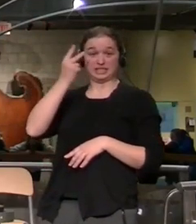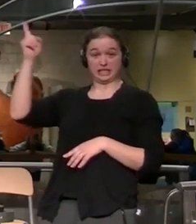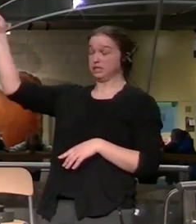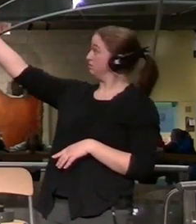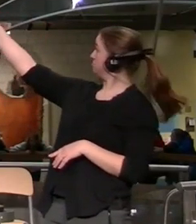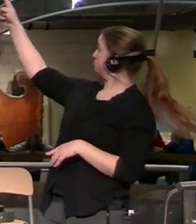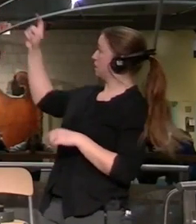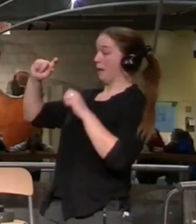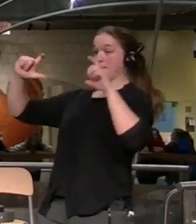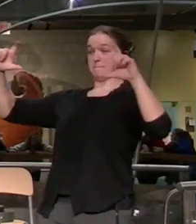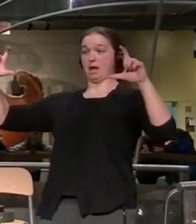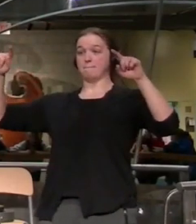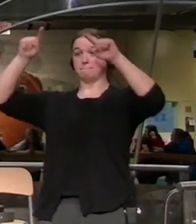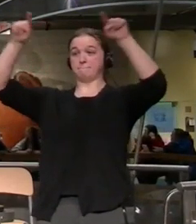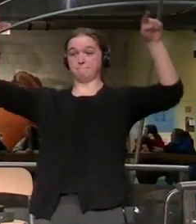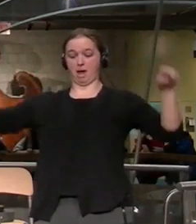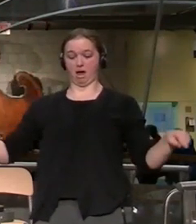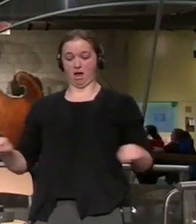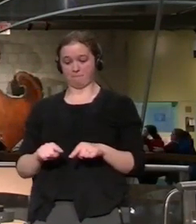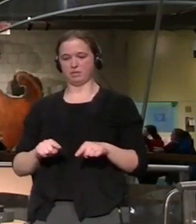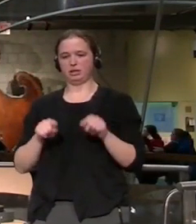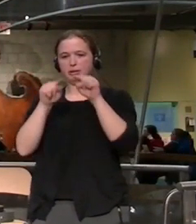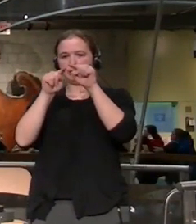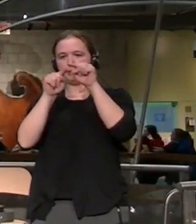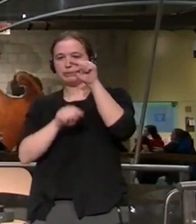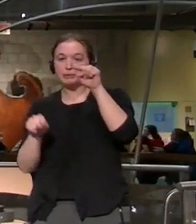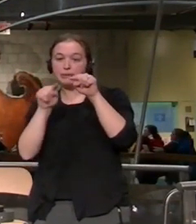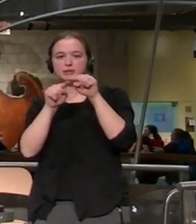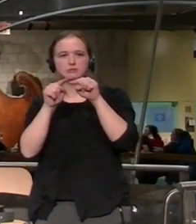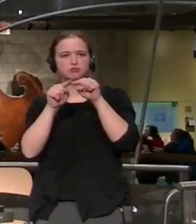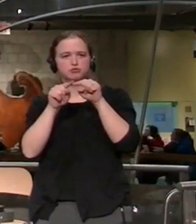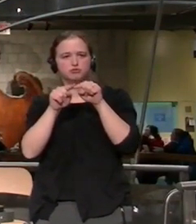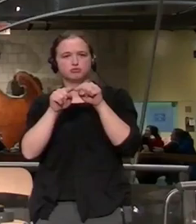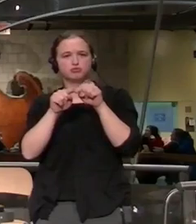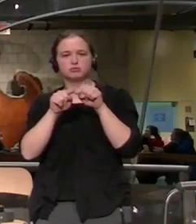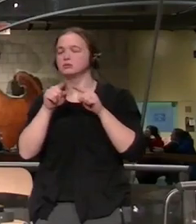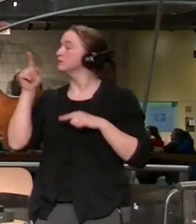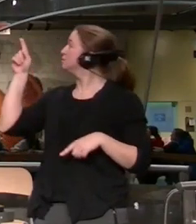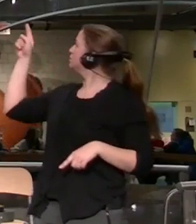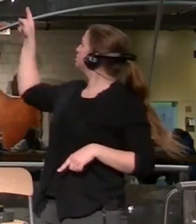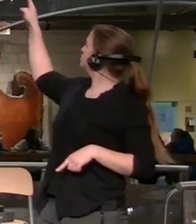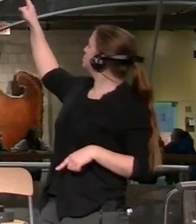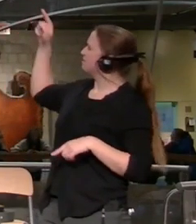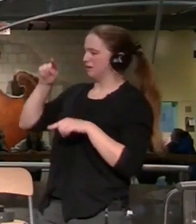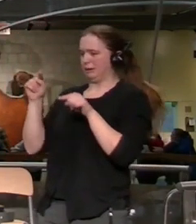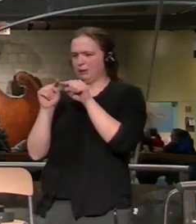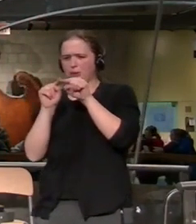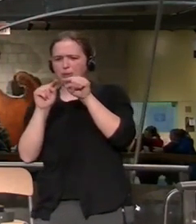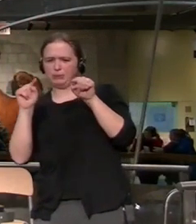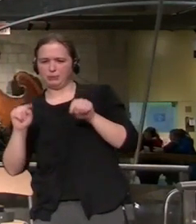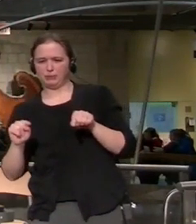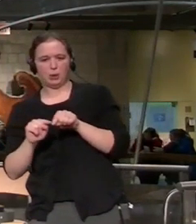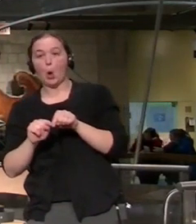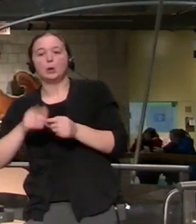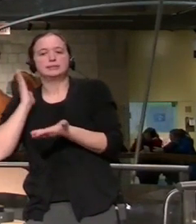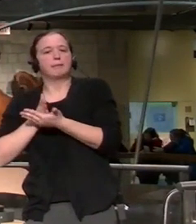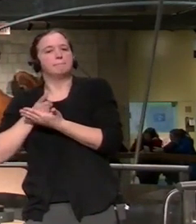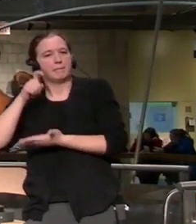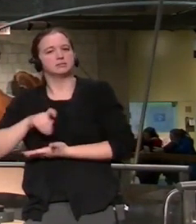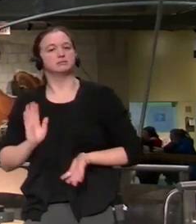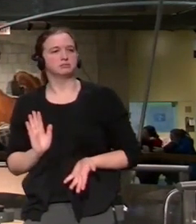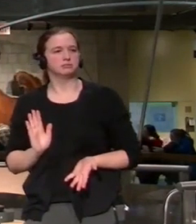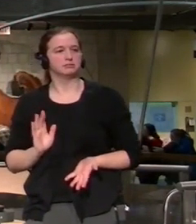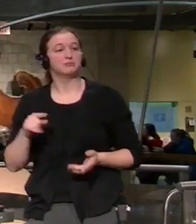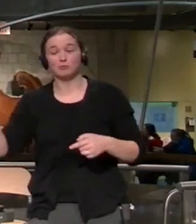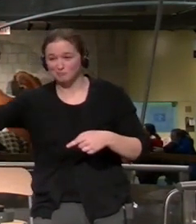Oh, but when they see a small square, they have to stop. This is the computerized version of Simon Says Do This. So I'd like to invite you all